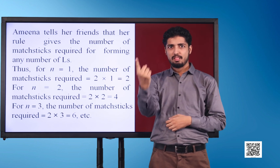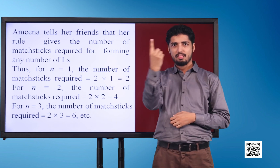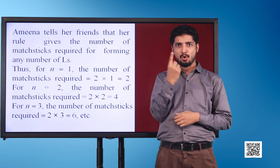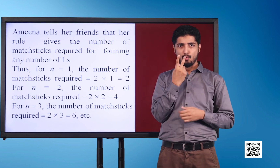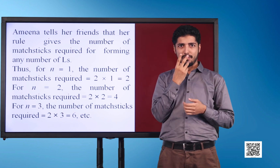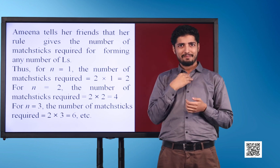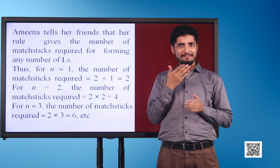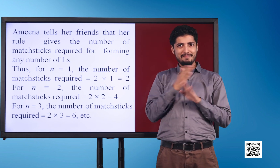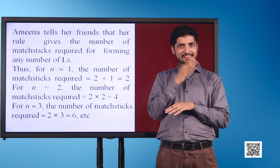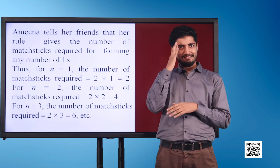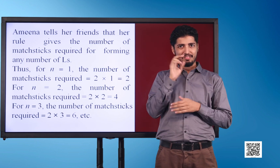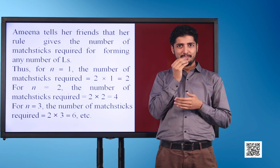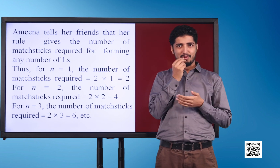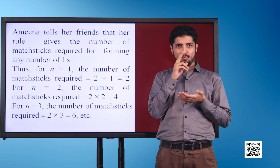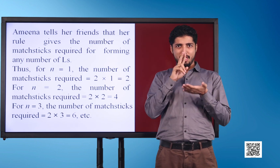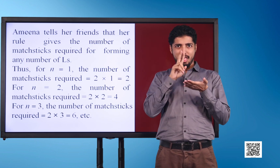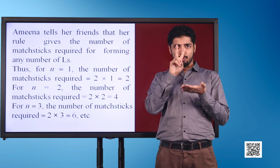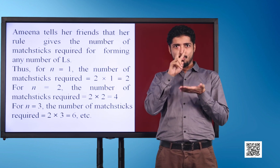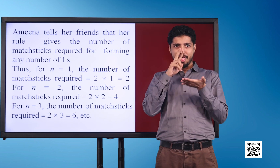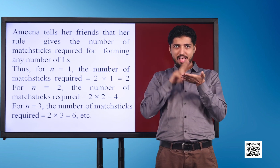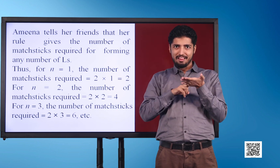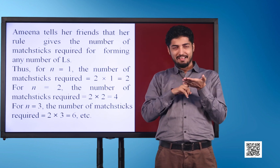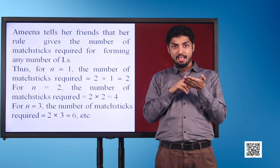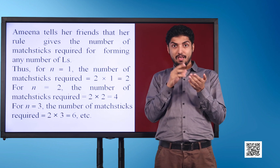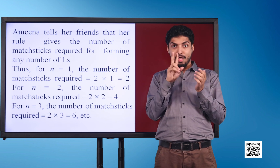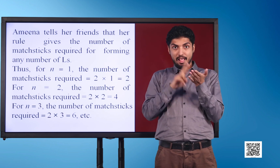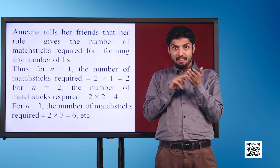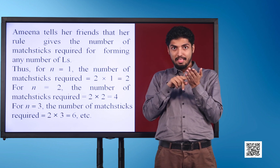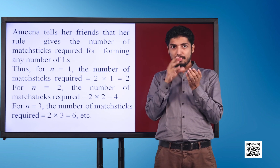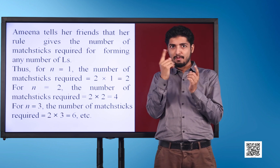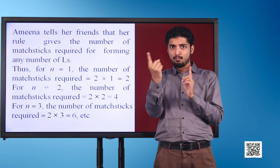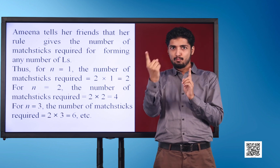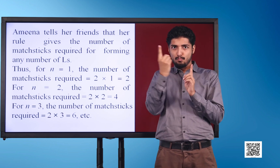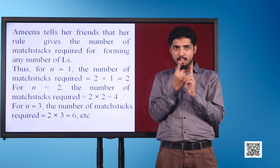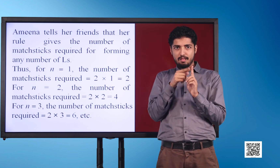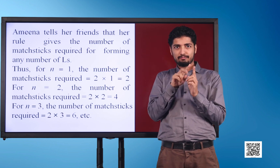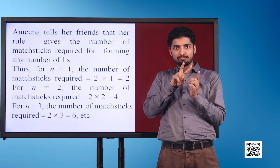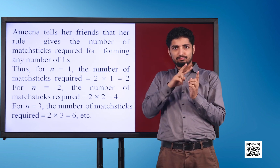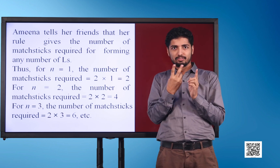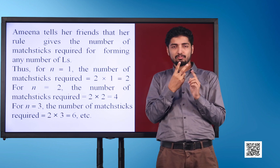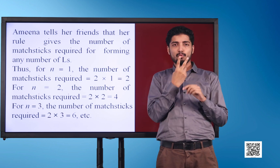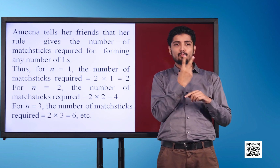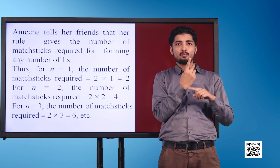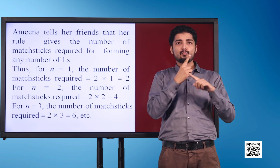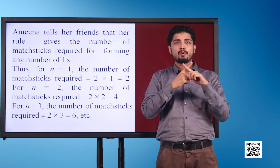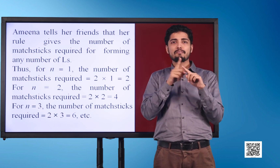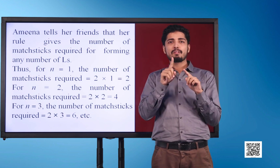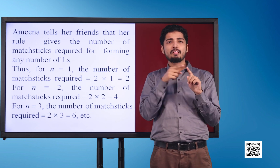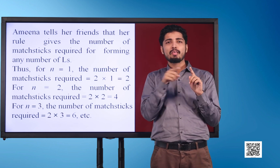Thus, for n is equal to 1, the number of matchsticks required is equal to 2 multiplied by 1, which is equal to